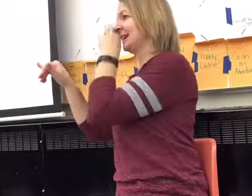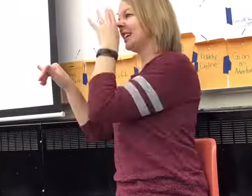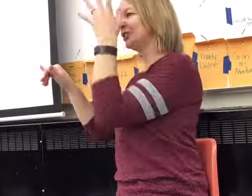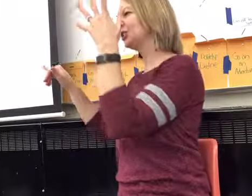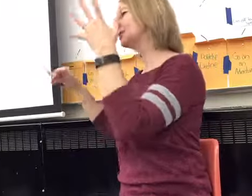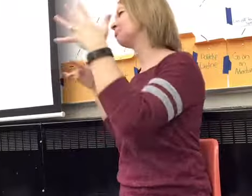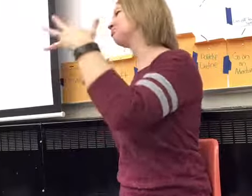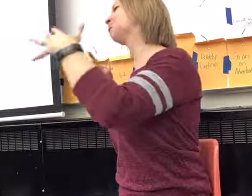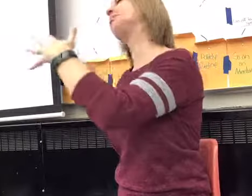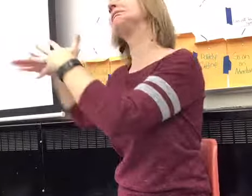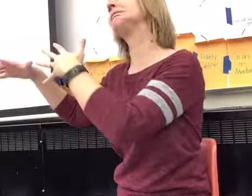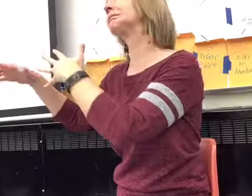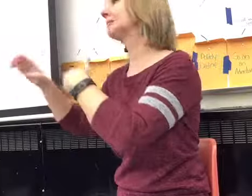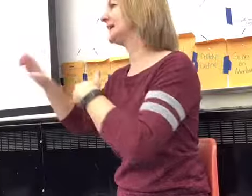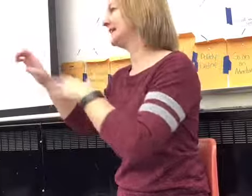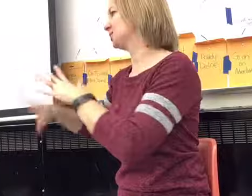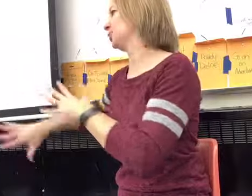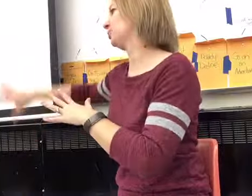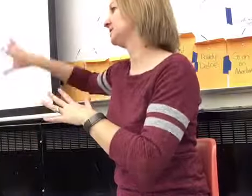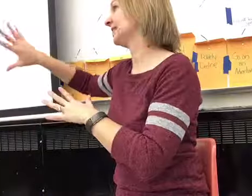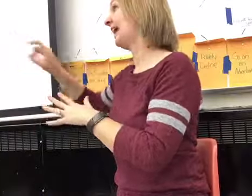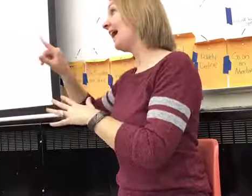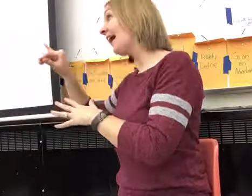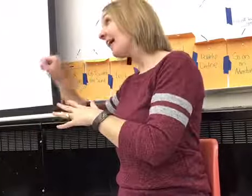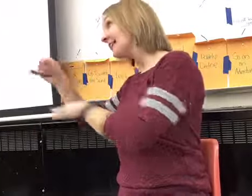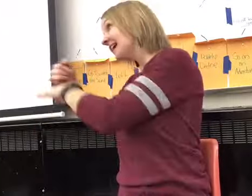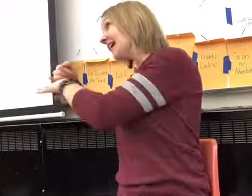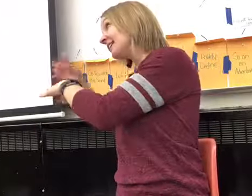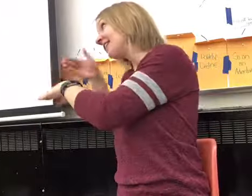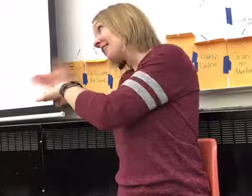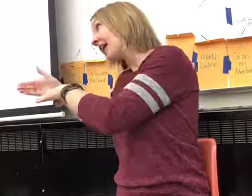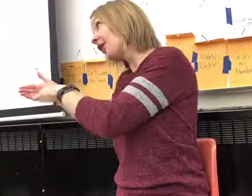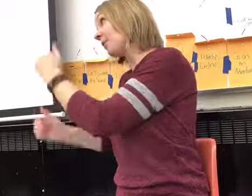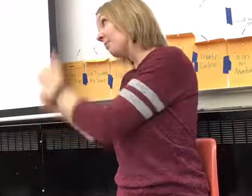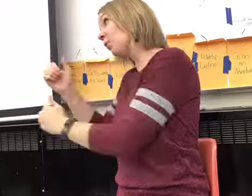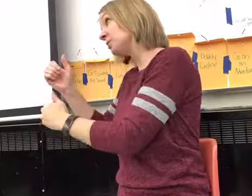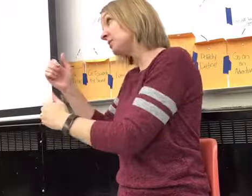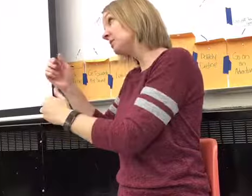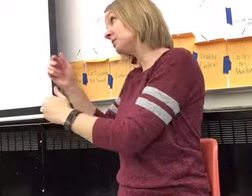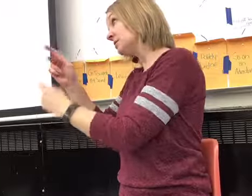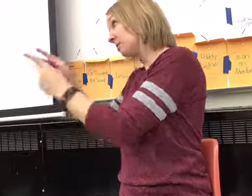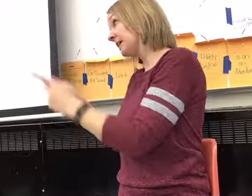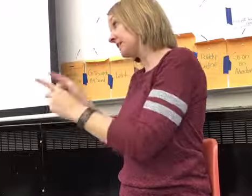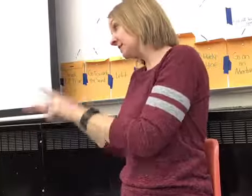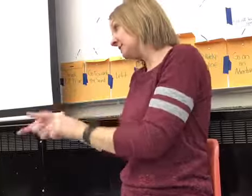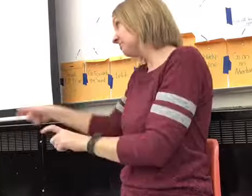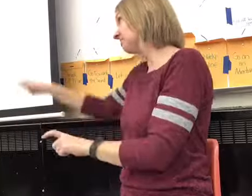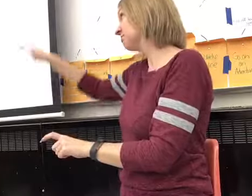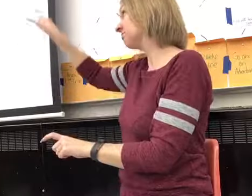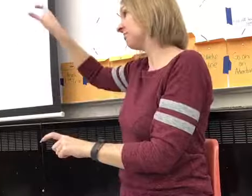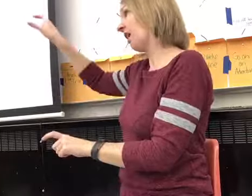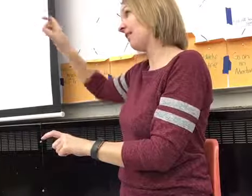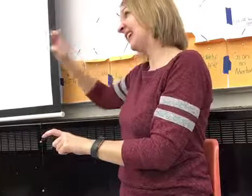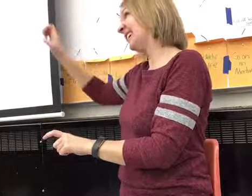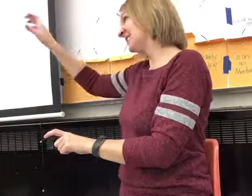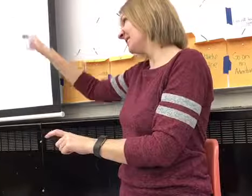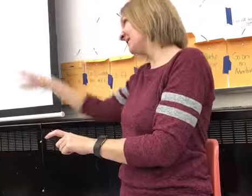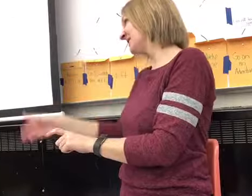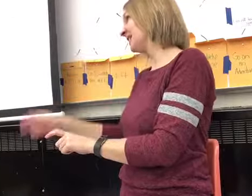Coast. Ellis Island is on the East Coast. Most places along the sea border of New Jersey and New